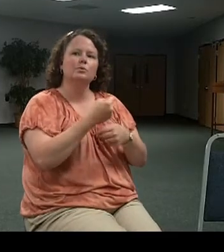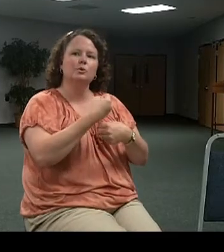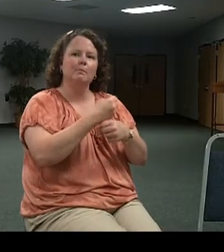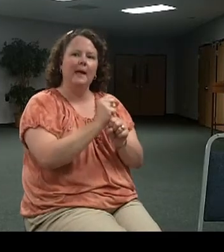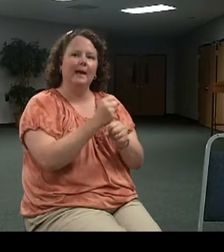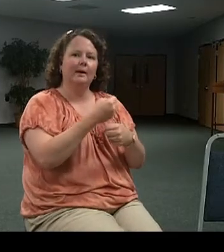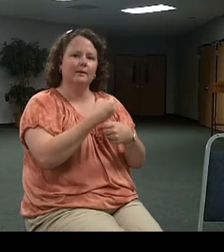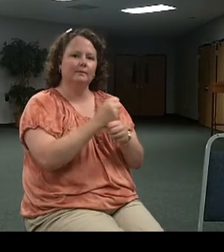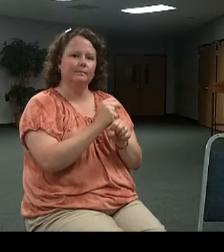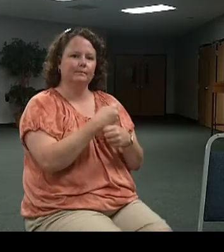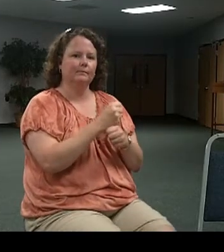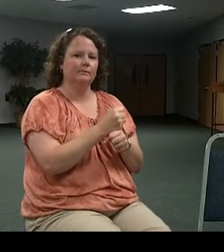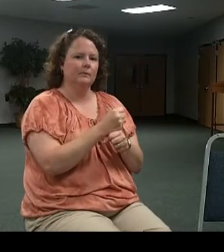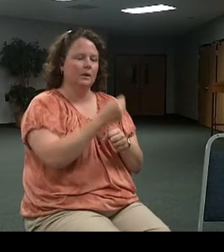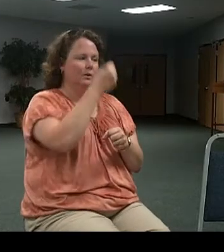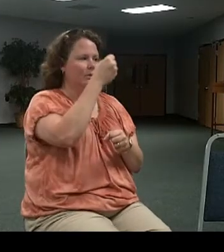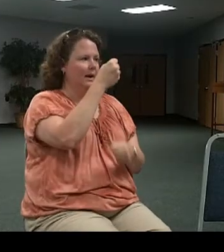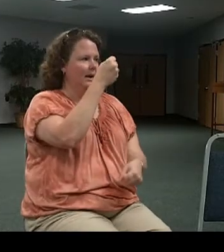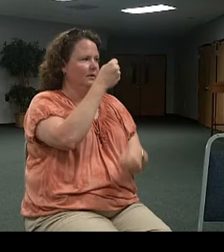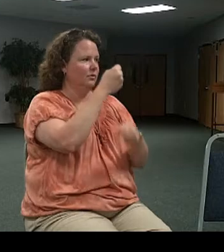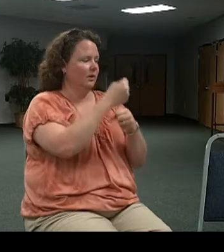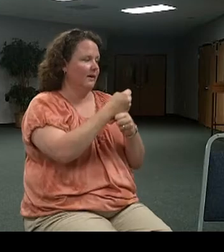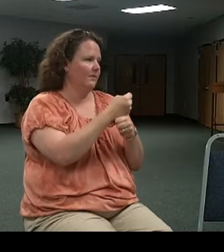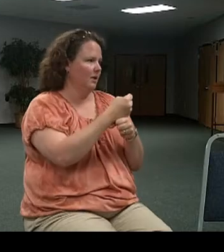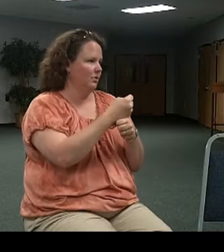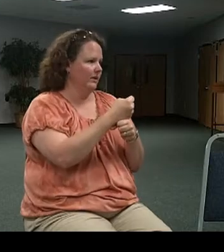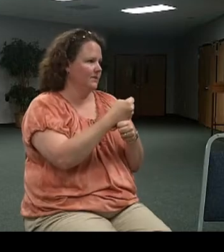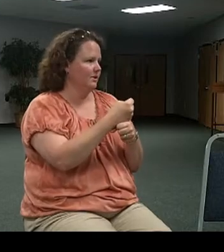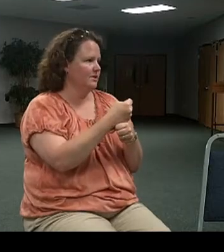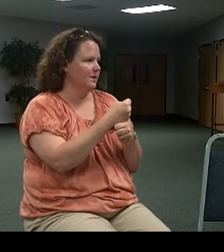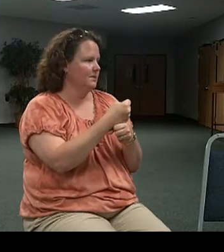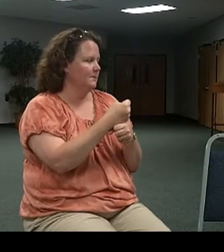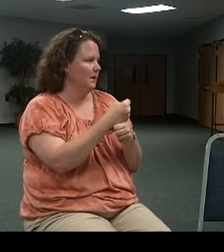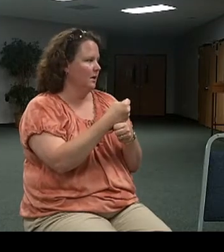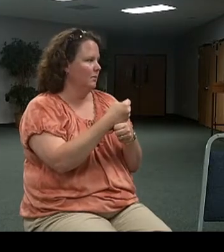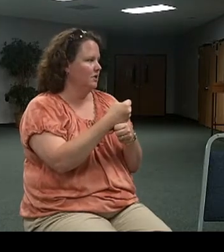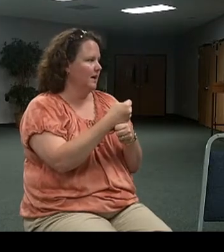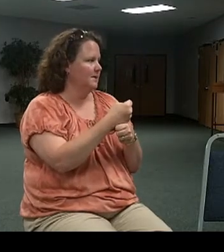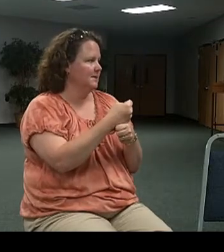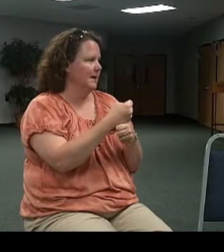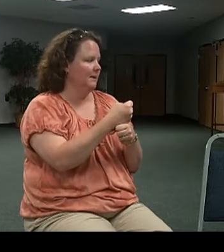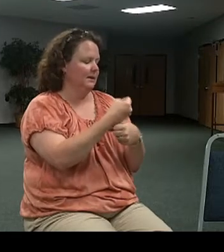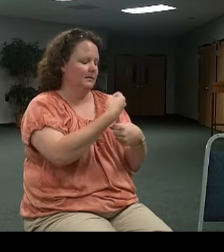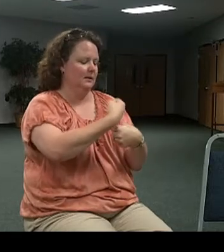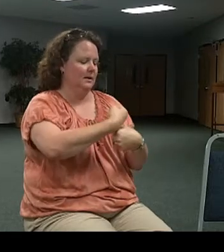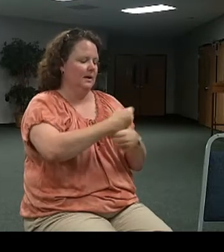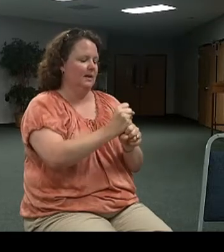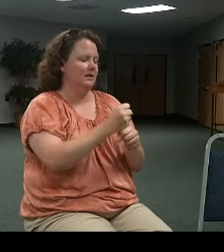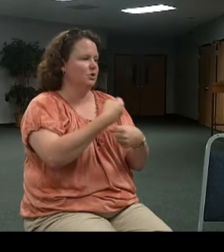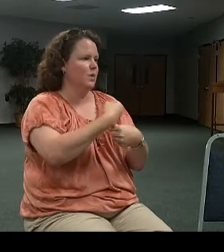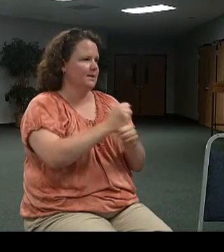To make. Right hand over left hand or vice versa, depending on which hand is dominant, and they